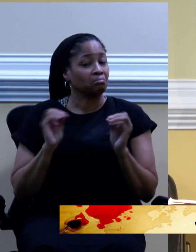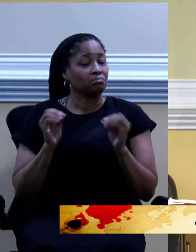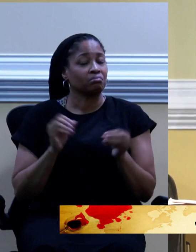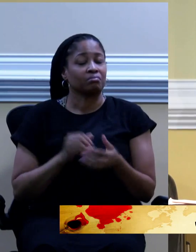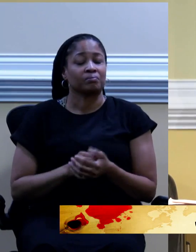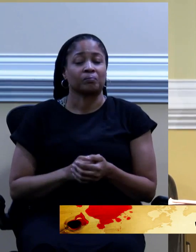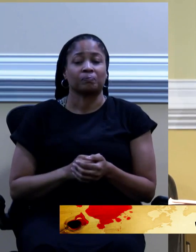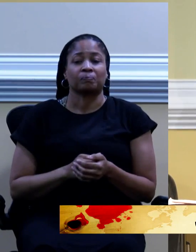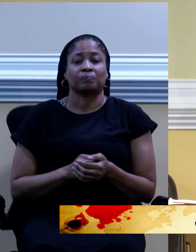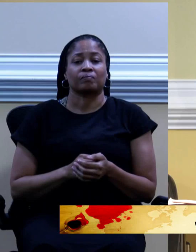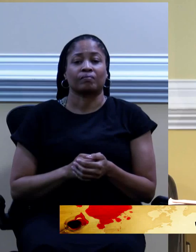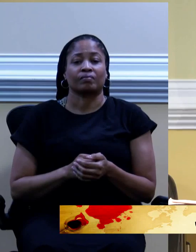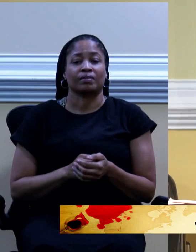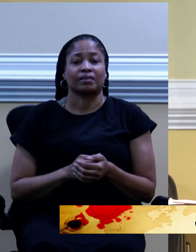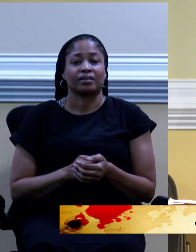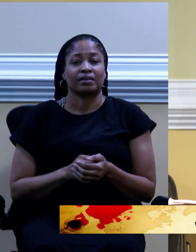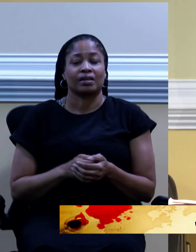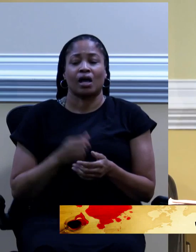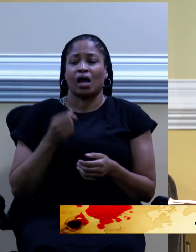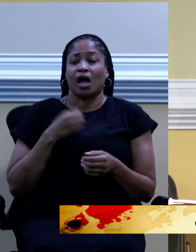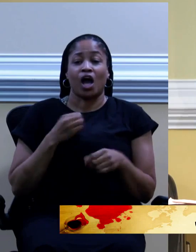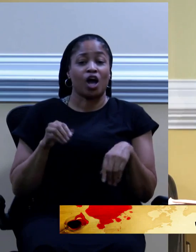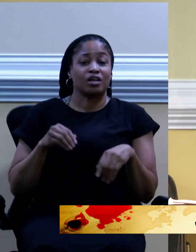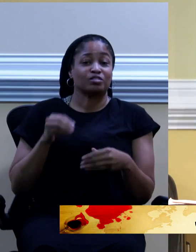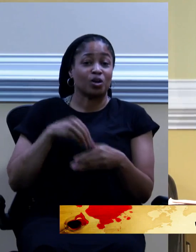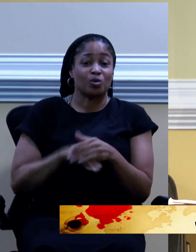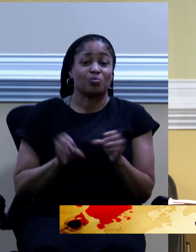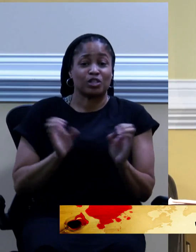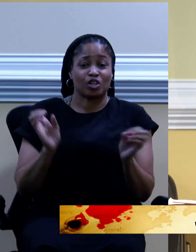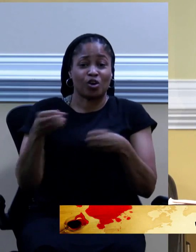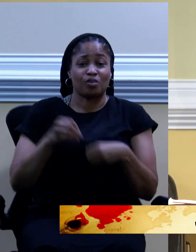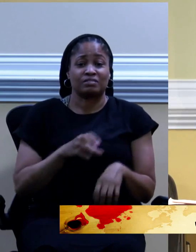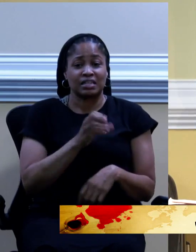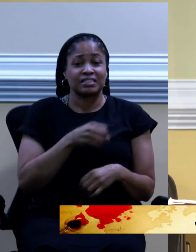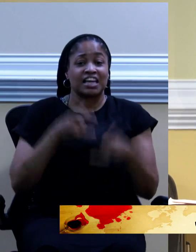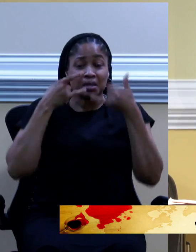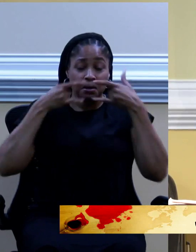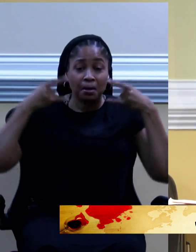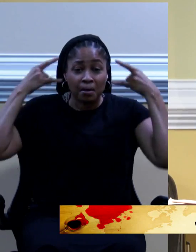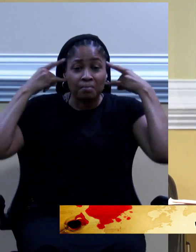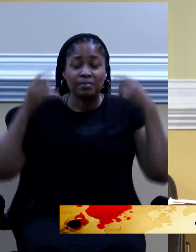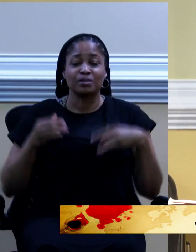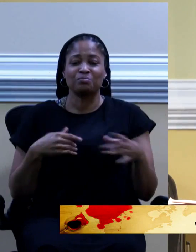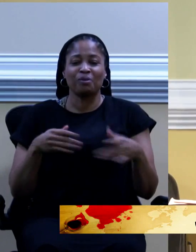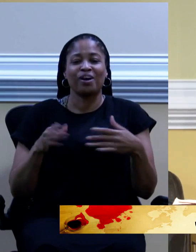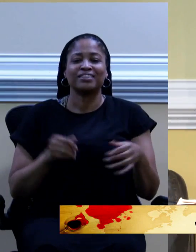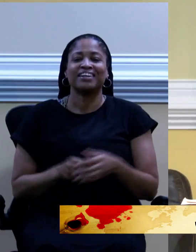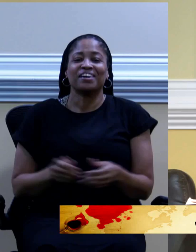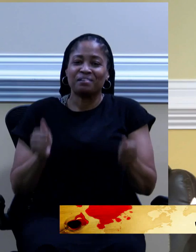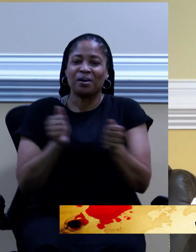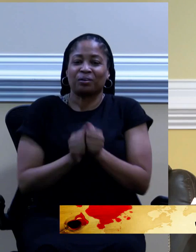Hey, John 19. I went in the office to get a mask. Walked out with the staff.